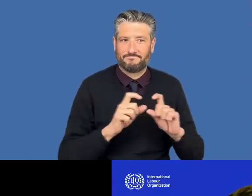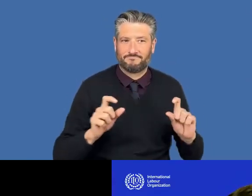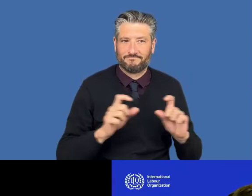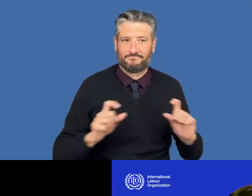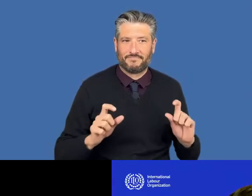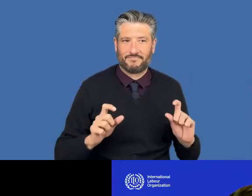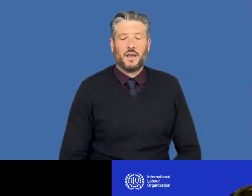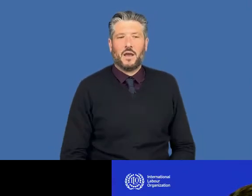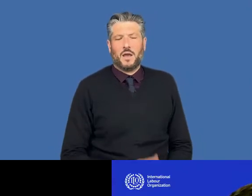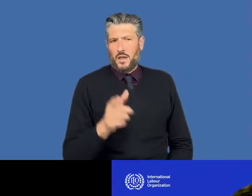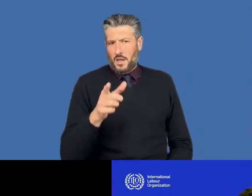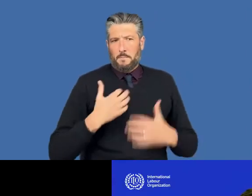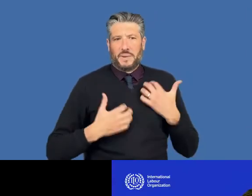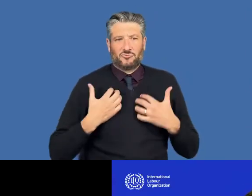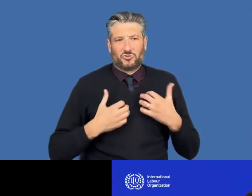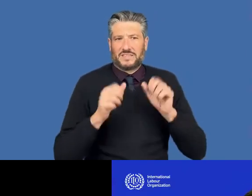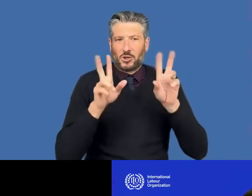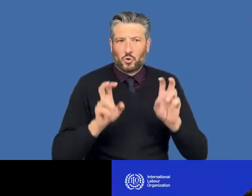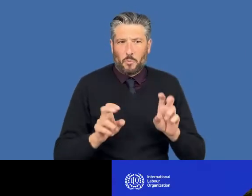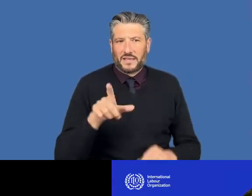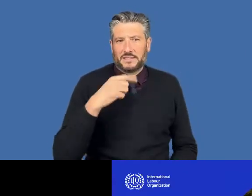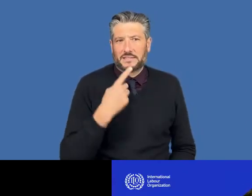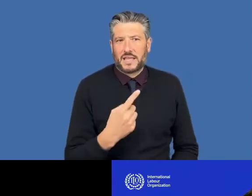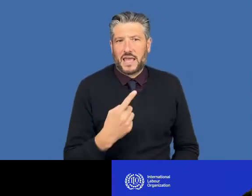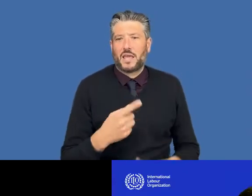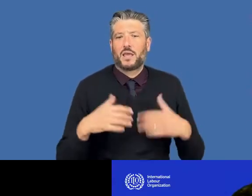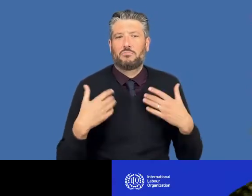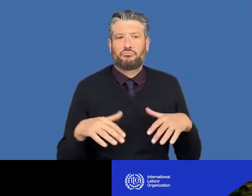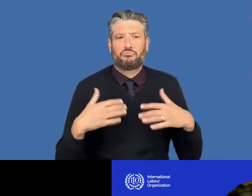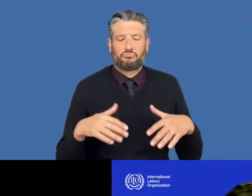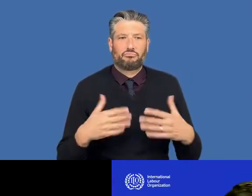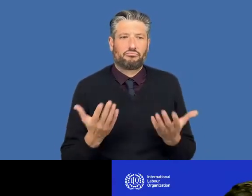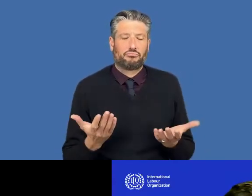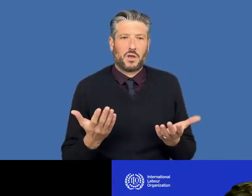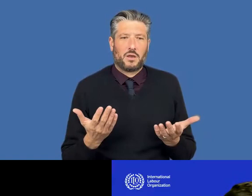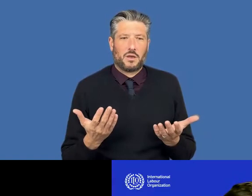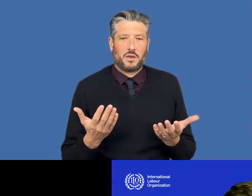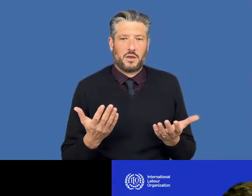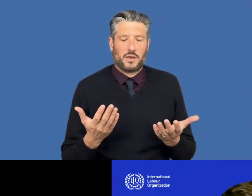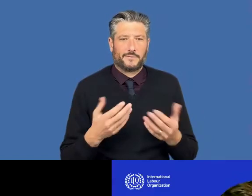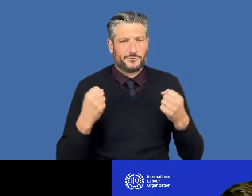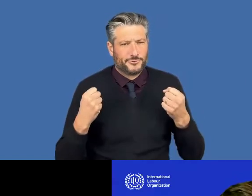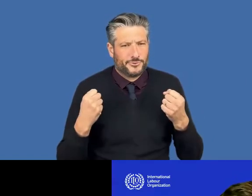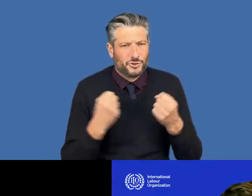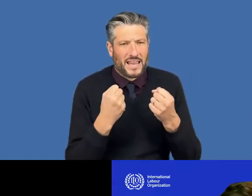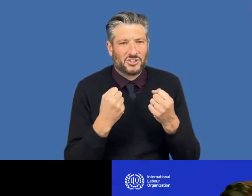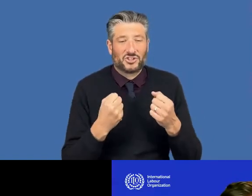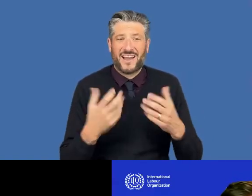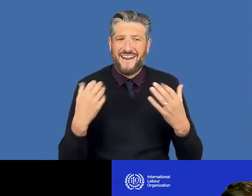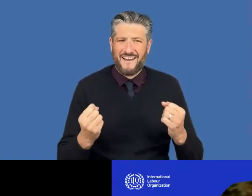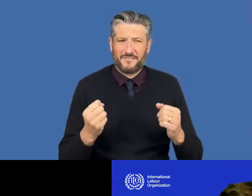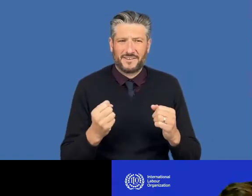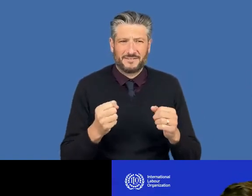few, like the fact that, I mean, you started with actually the challenge of addressing the different needs, different